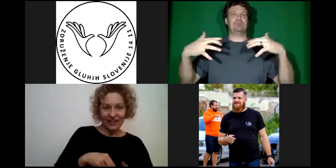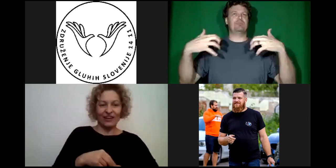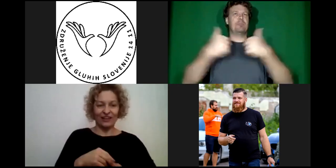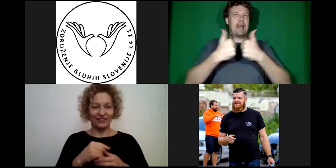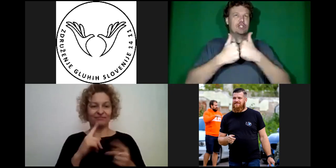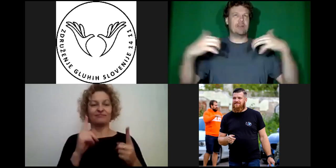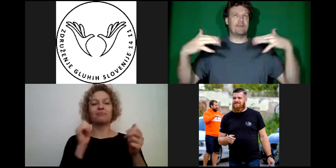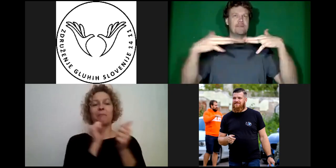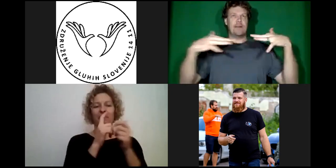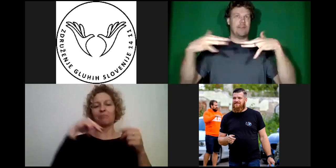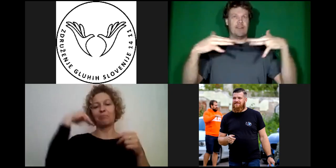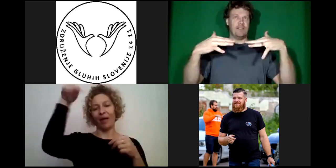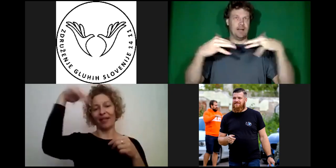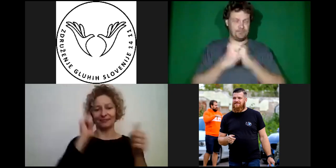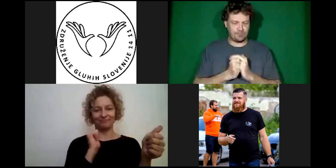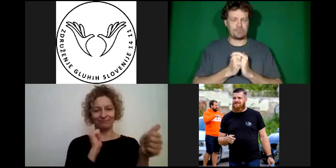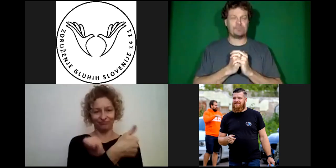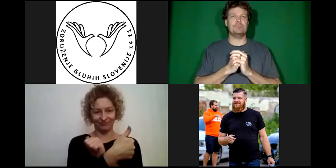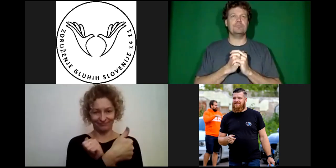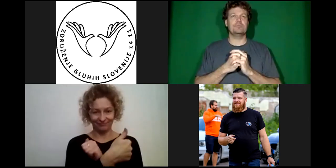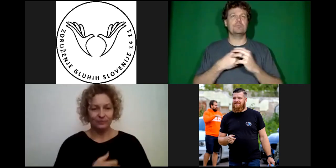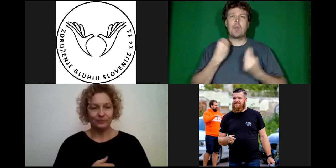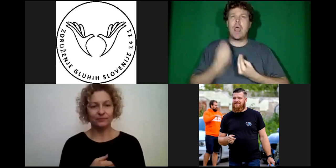he winked at me and said, okay, this is your chance.